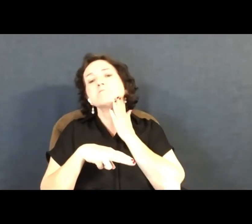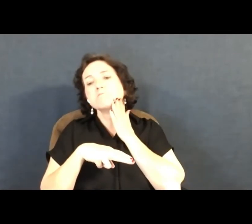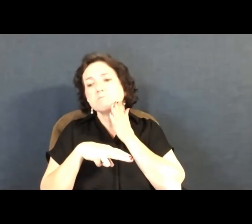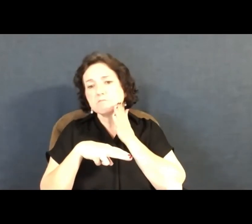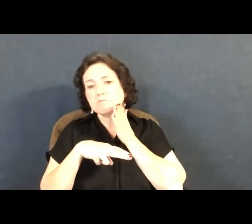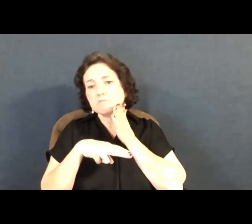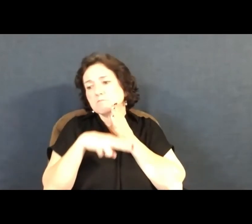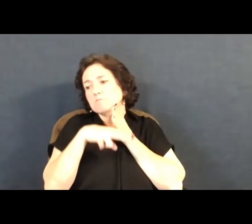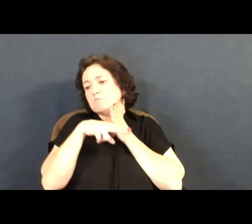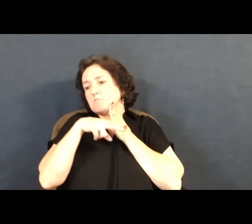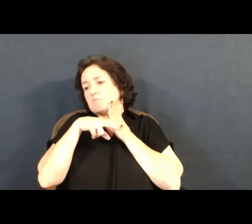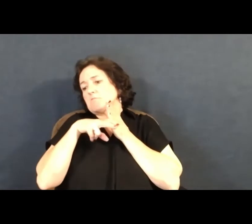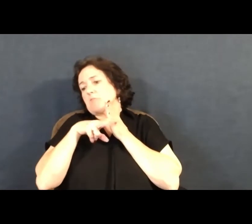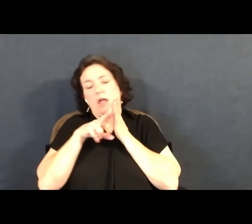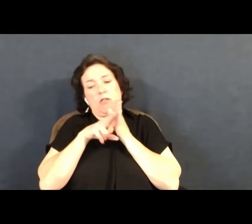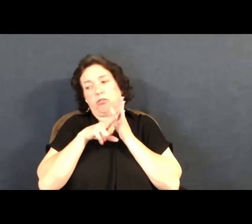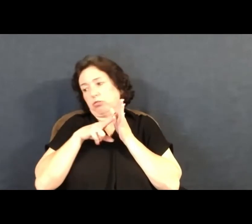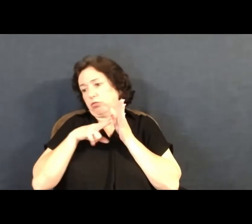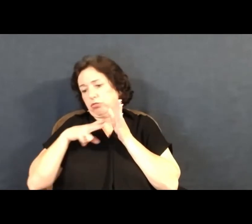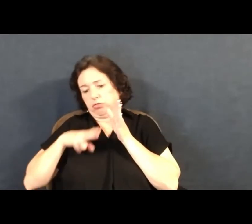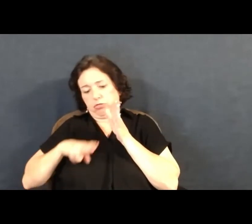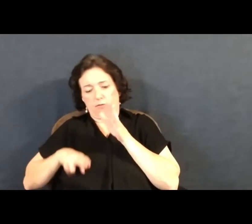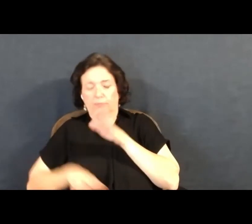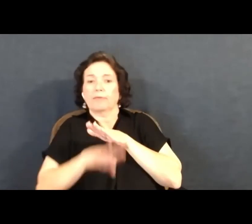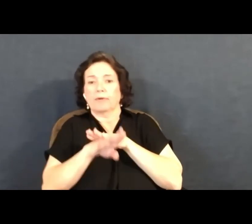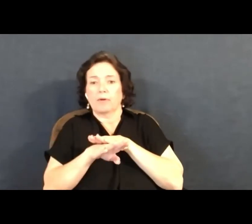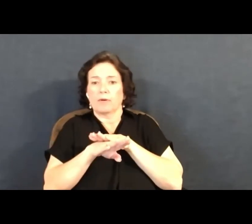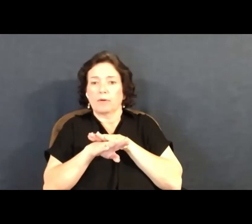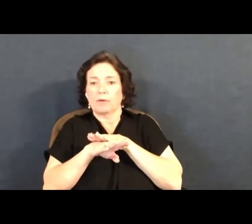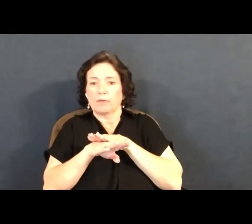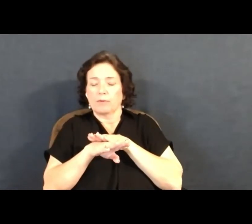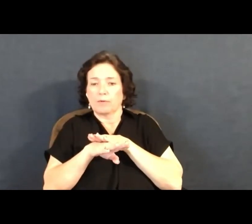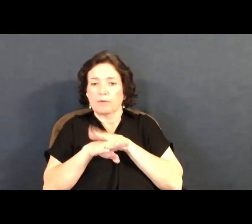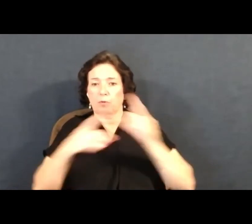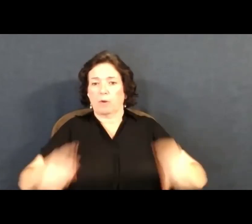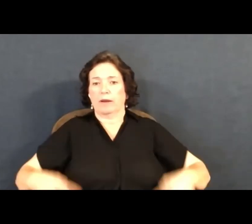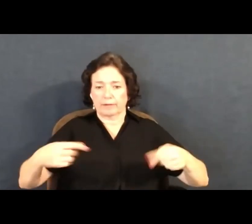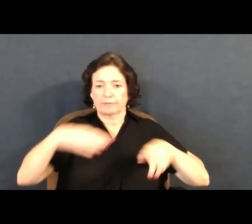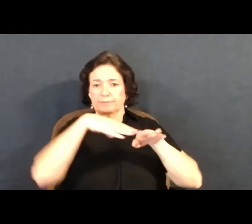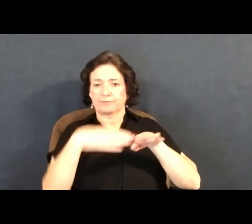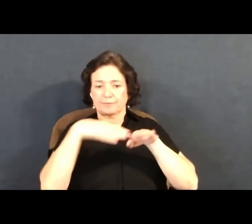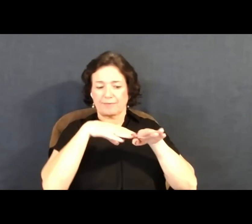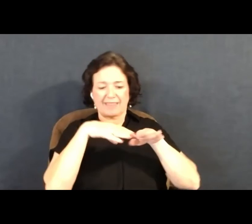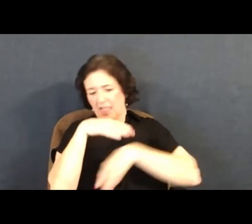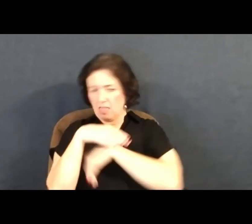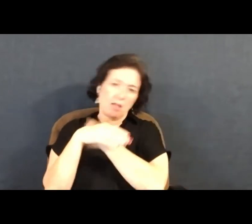on back and slid all the way underneath that wagon. And it sprung him back and threw him up